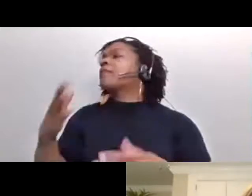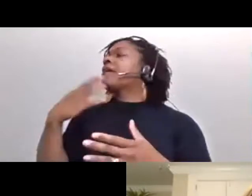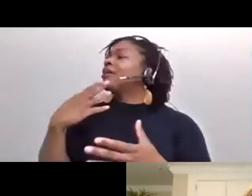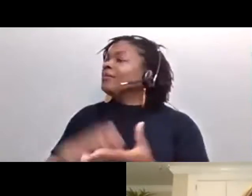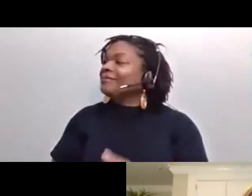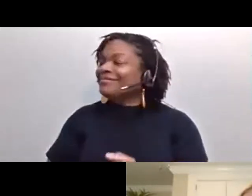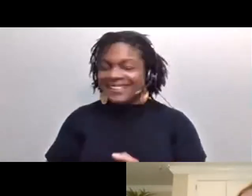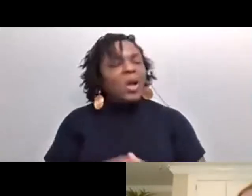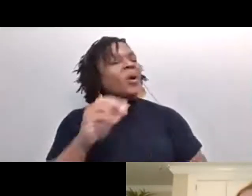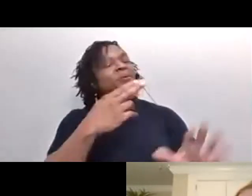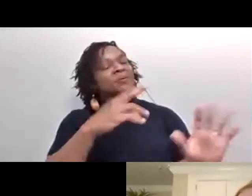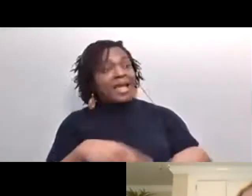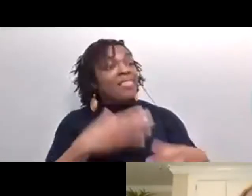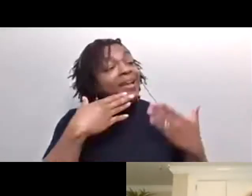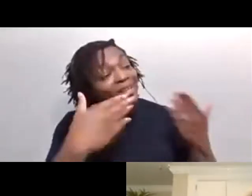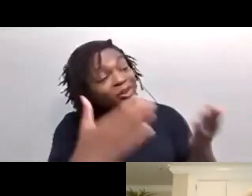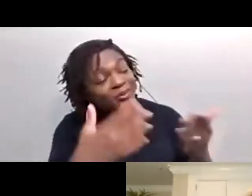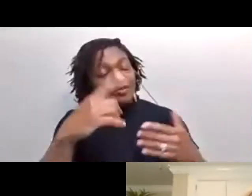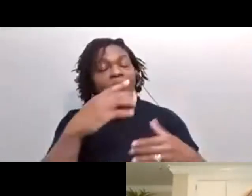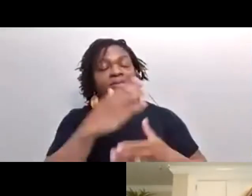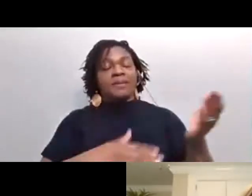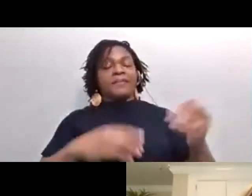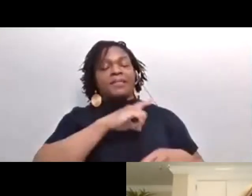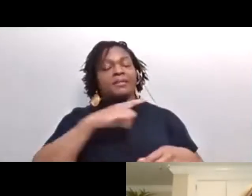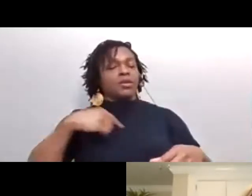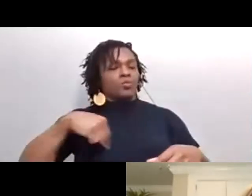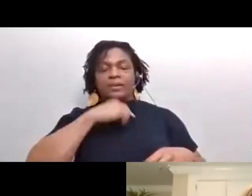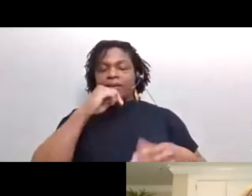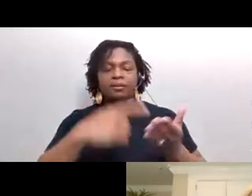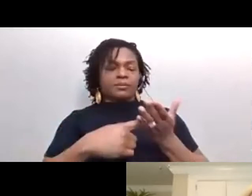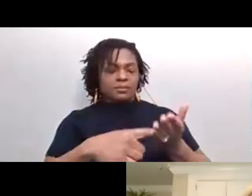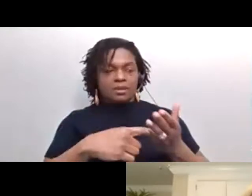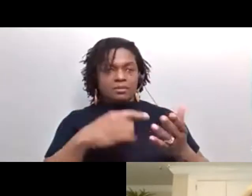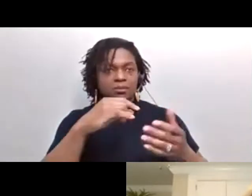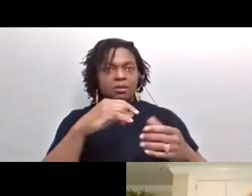there's legislation that we did not talk about that's not directly